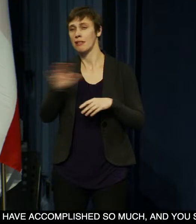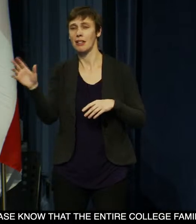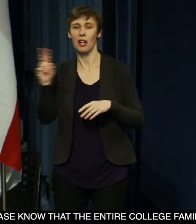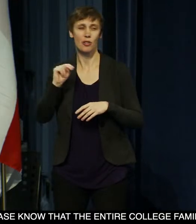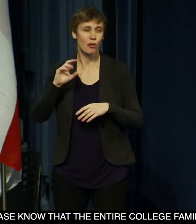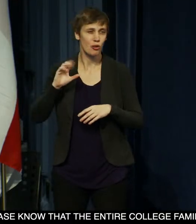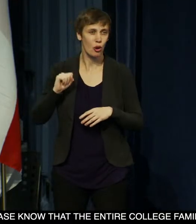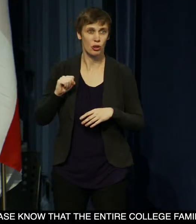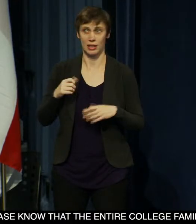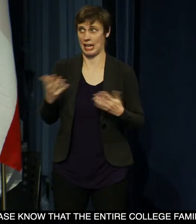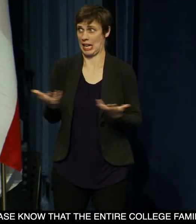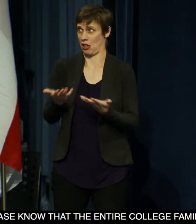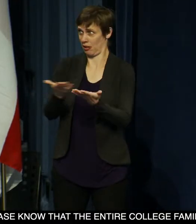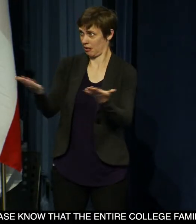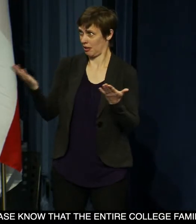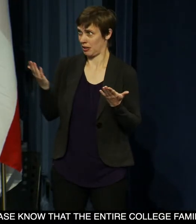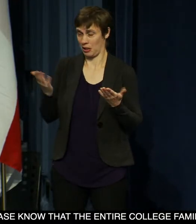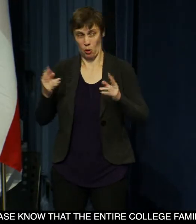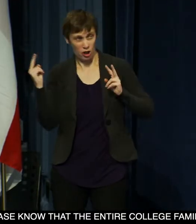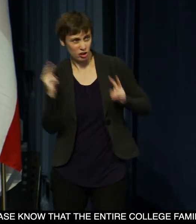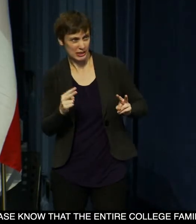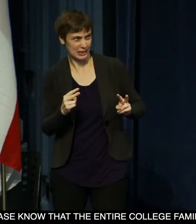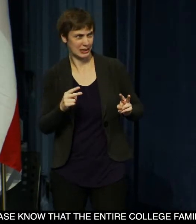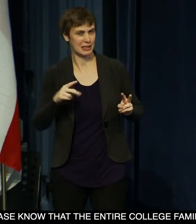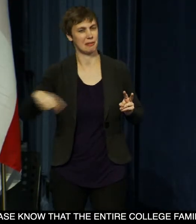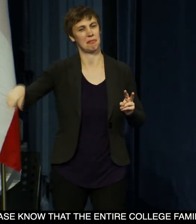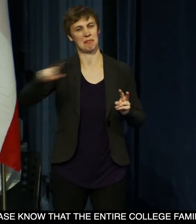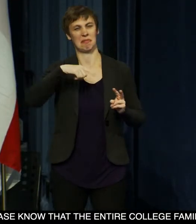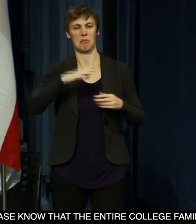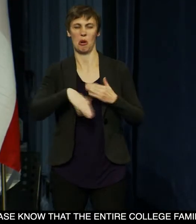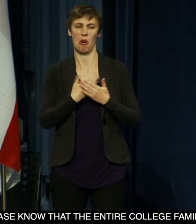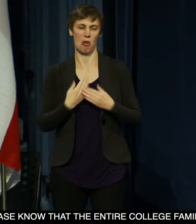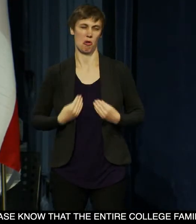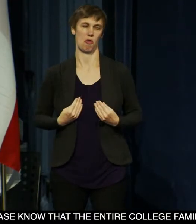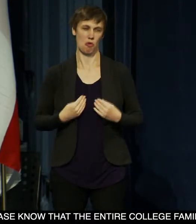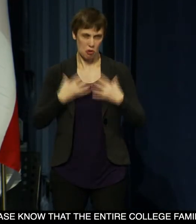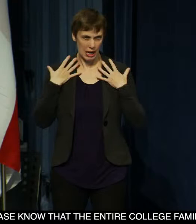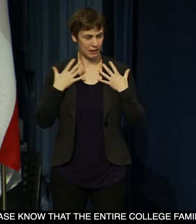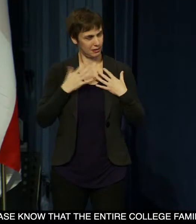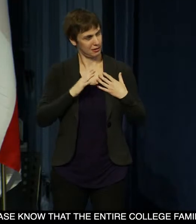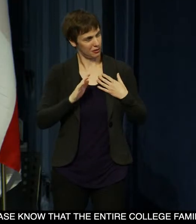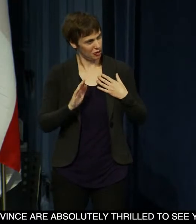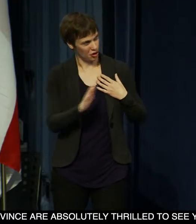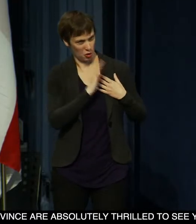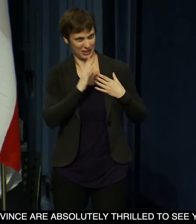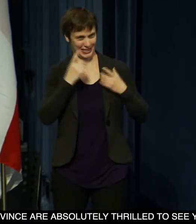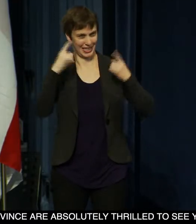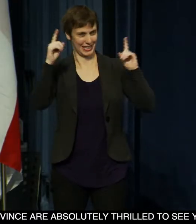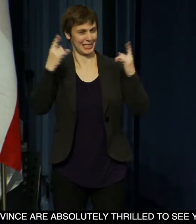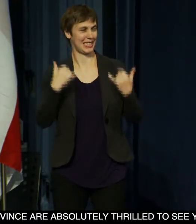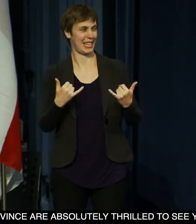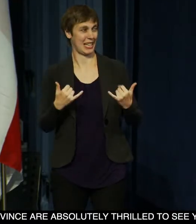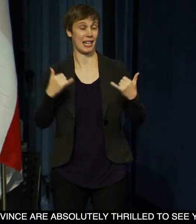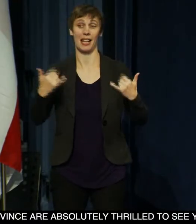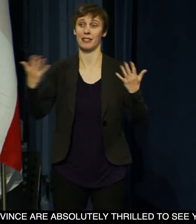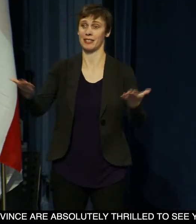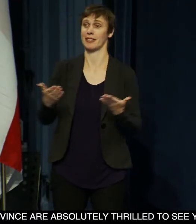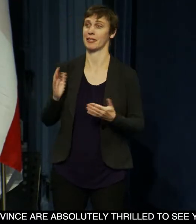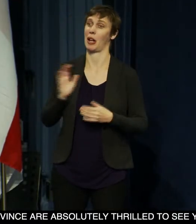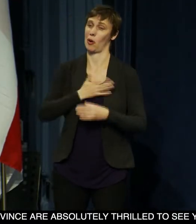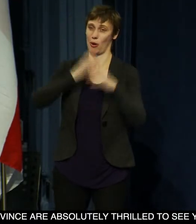absolutely thrilled to see you shine today. Now I'm very pleased to welcome our president, Don Bureau, for